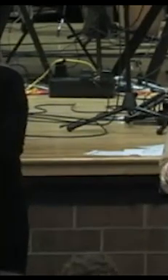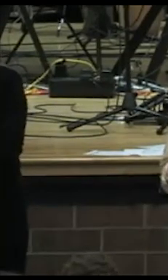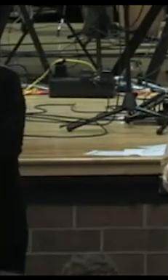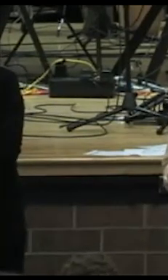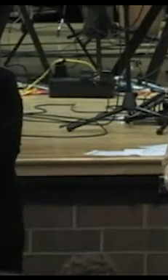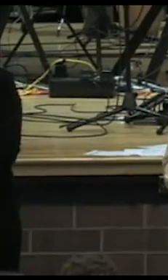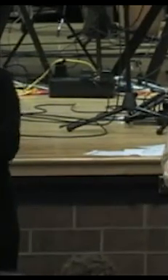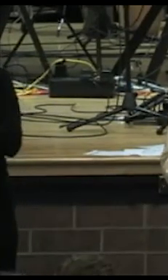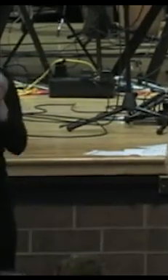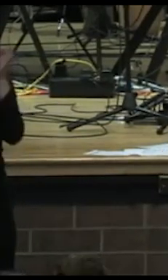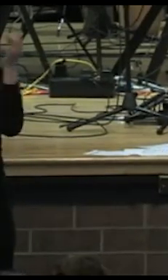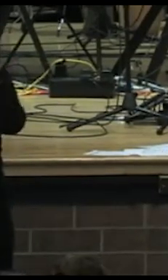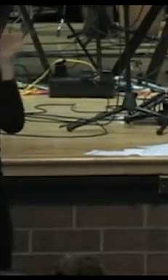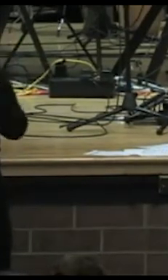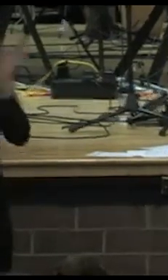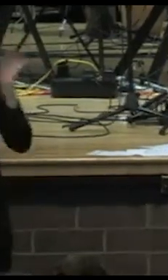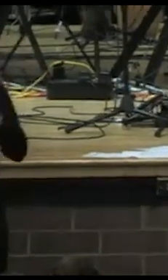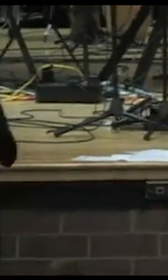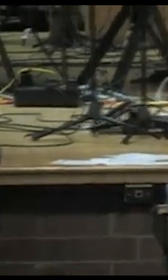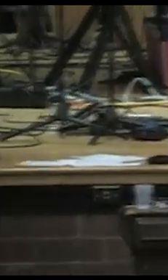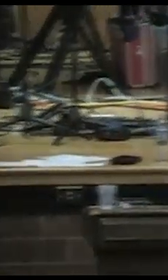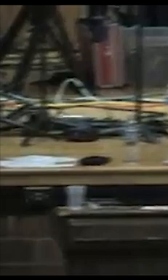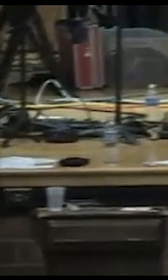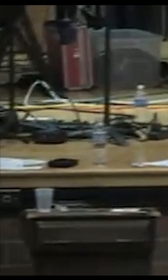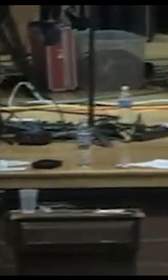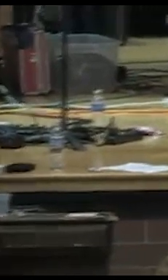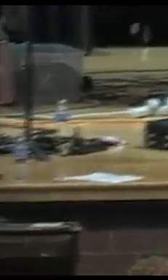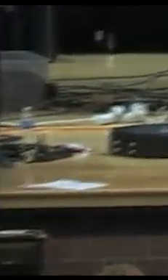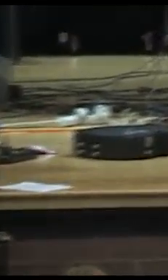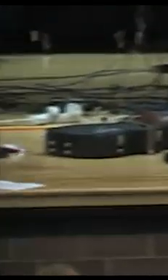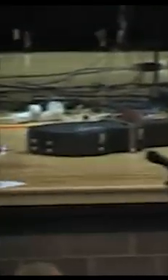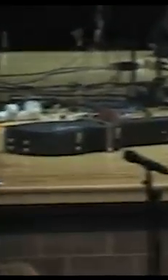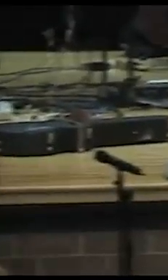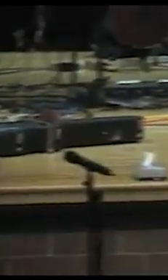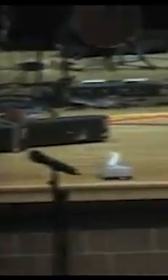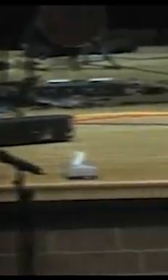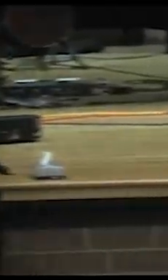without distraction. You know, if you as a single person become